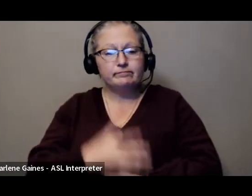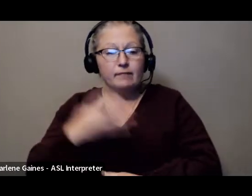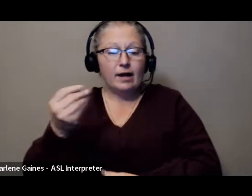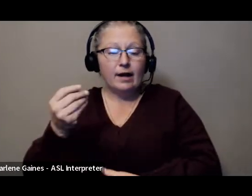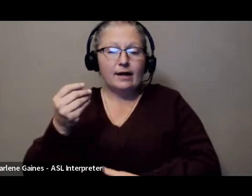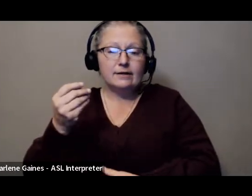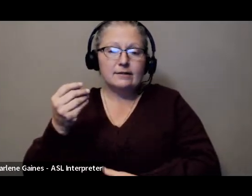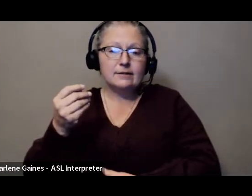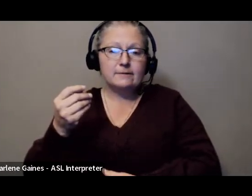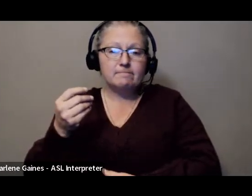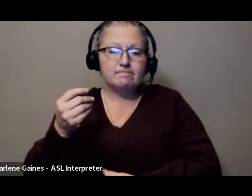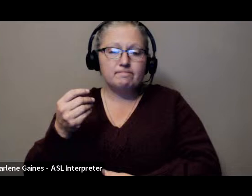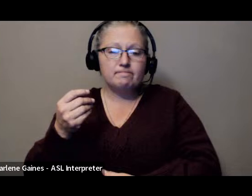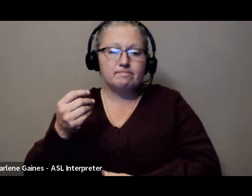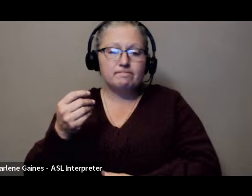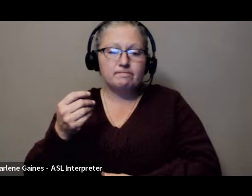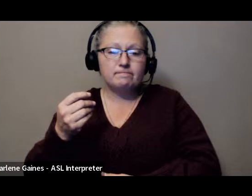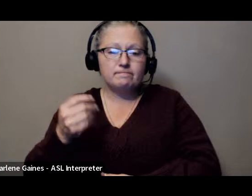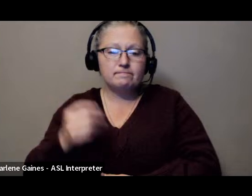And